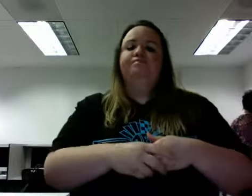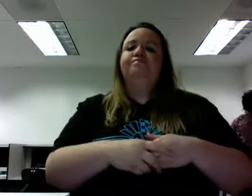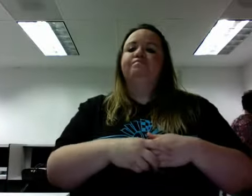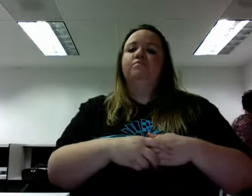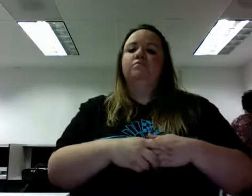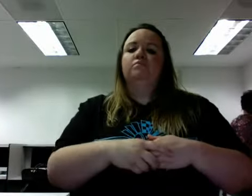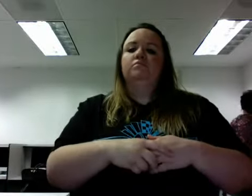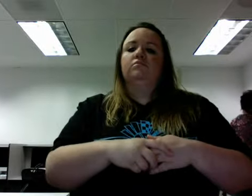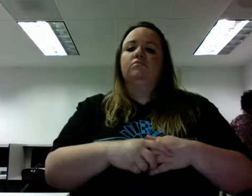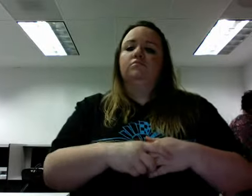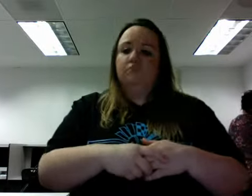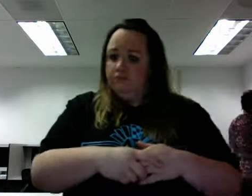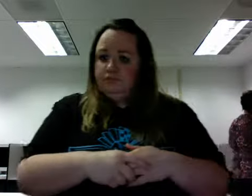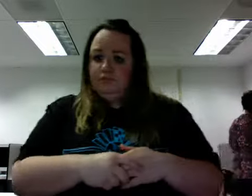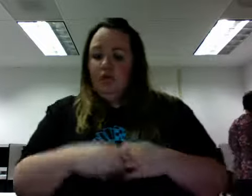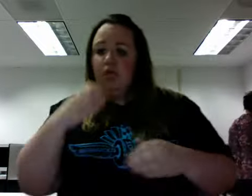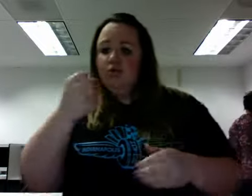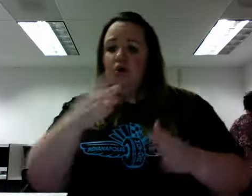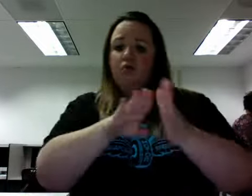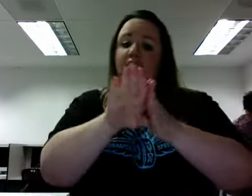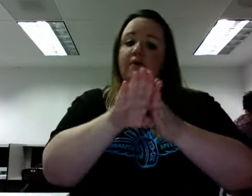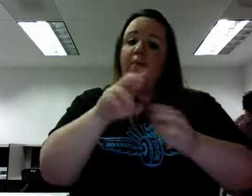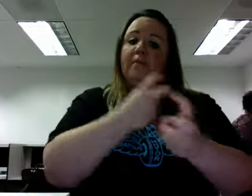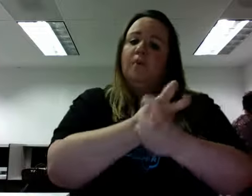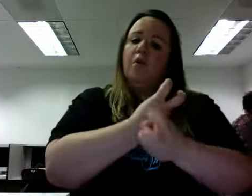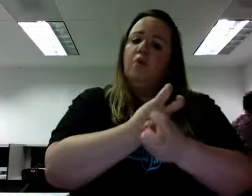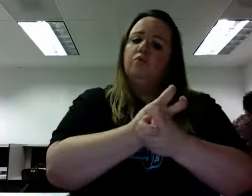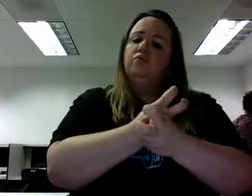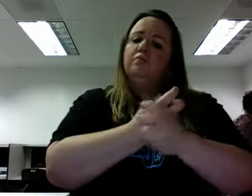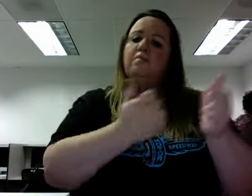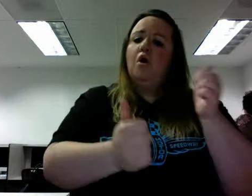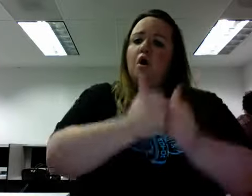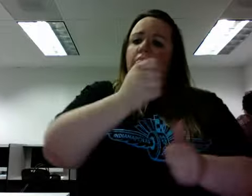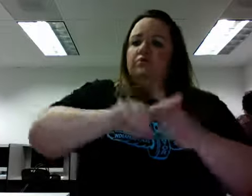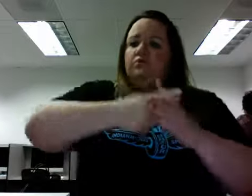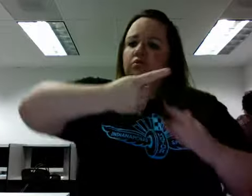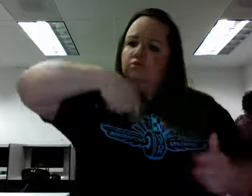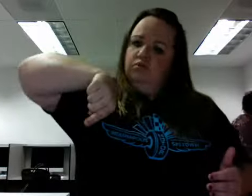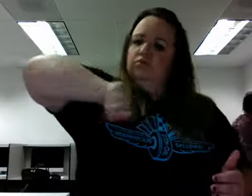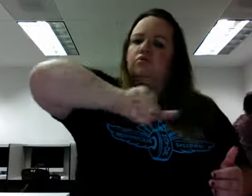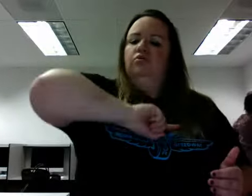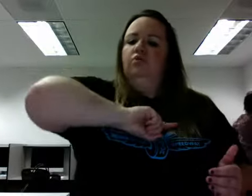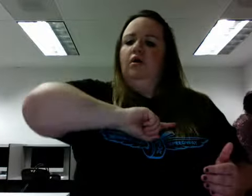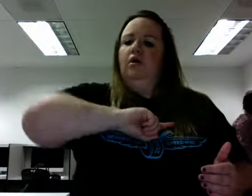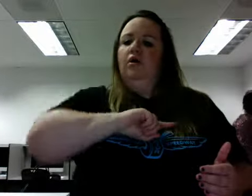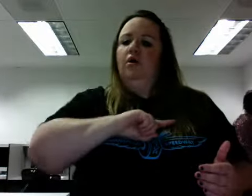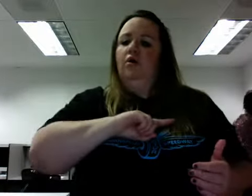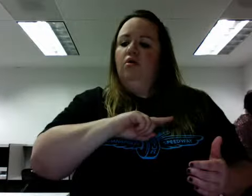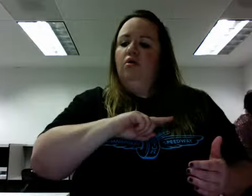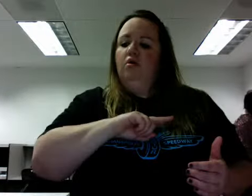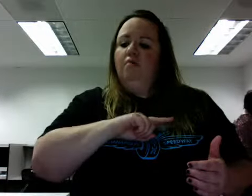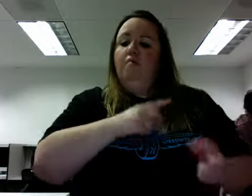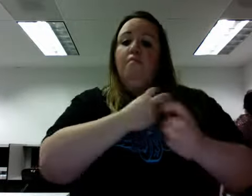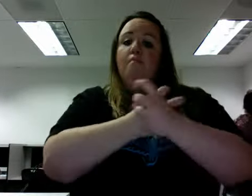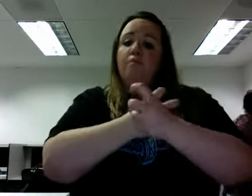So, developing bones, most of us start out, all the babies, start out with cartilage. Mostly the body's made up of cartilage. Now,